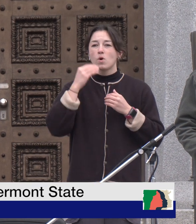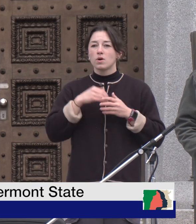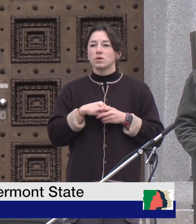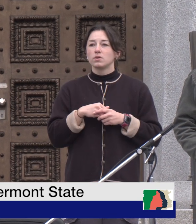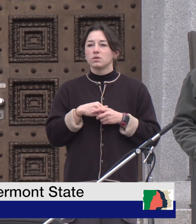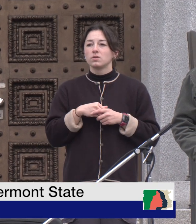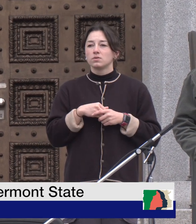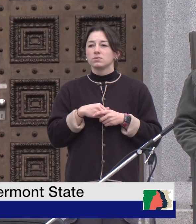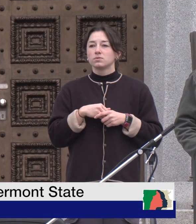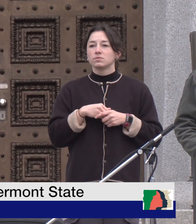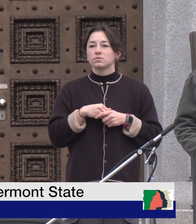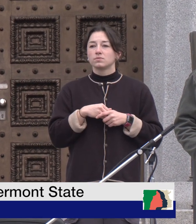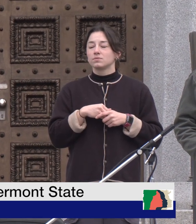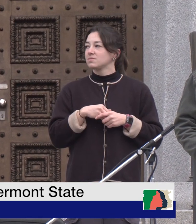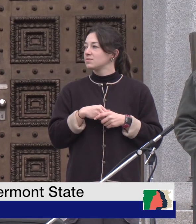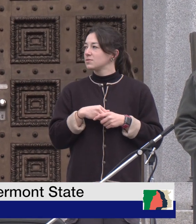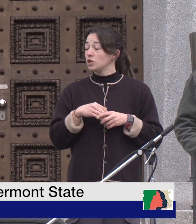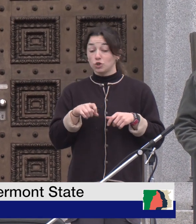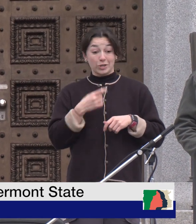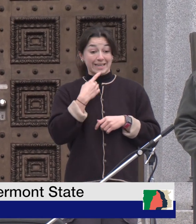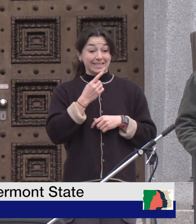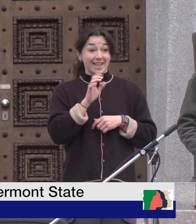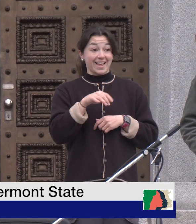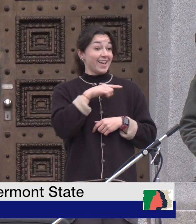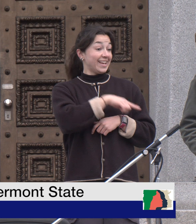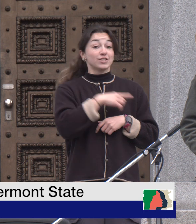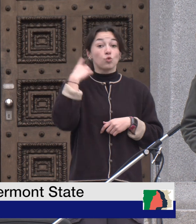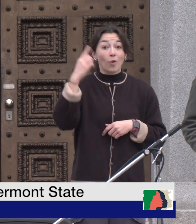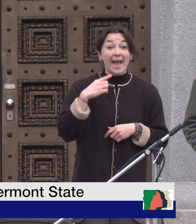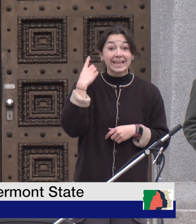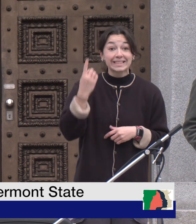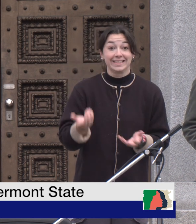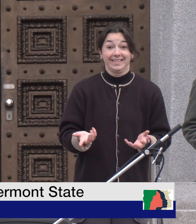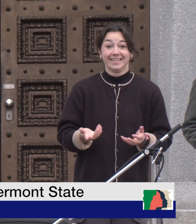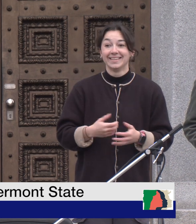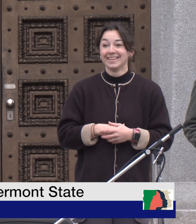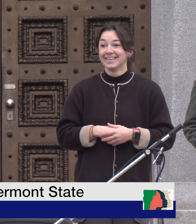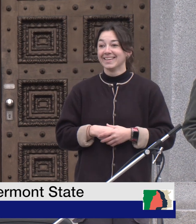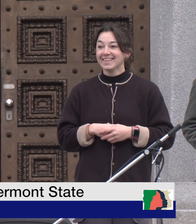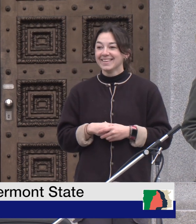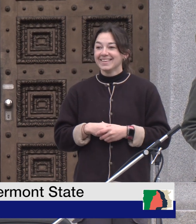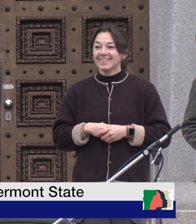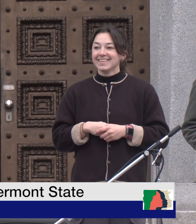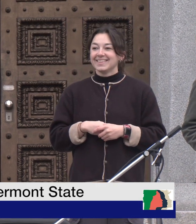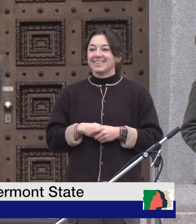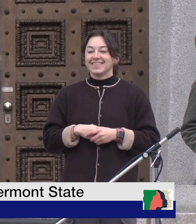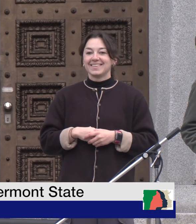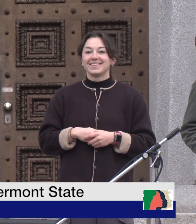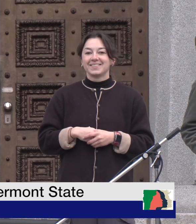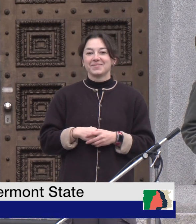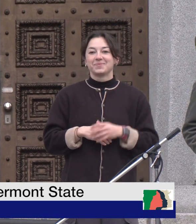we know he, should I say this? He's crazy.